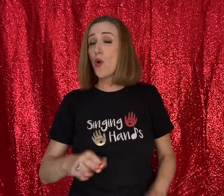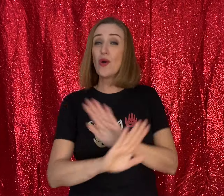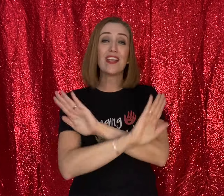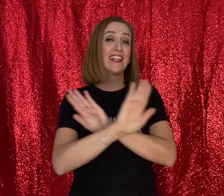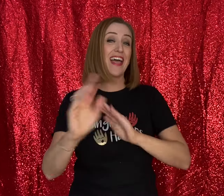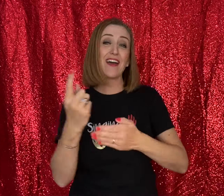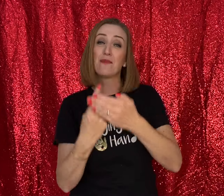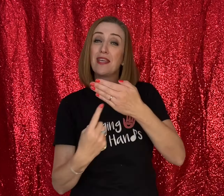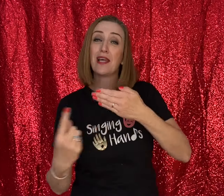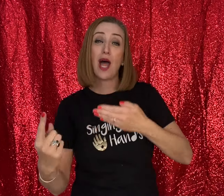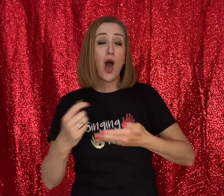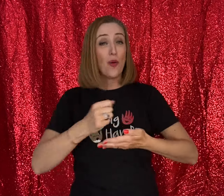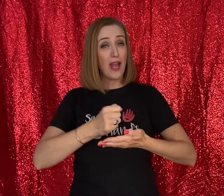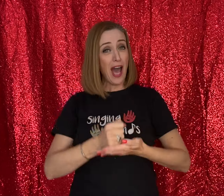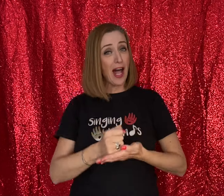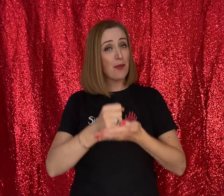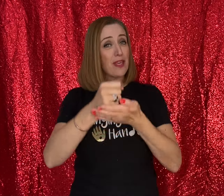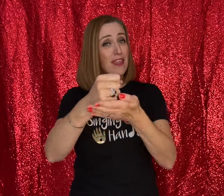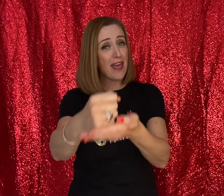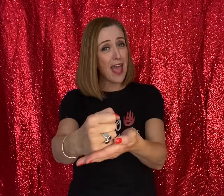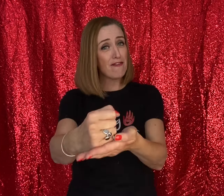You'll never be alone. I'll be there for you.